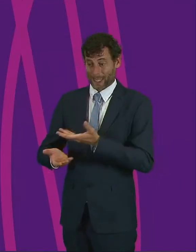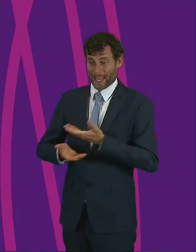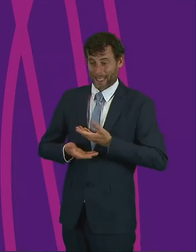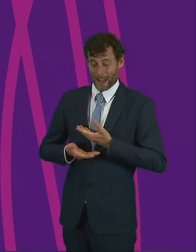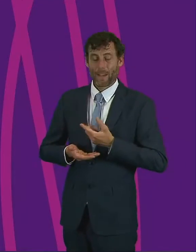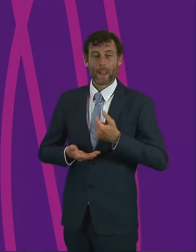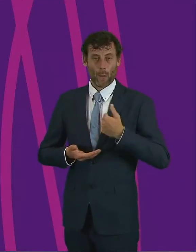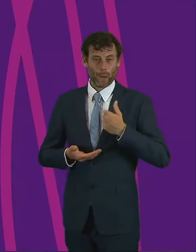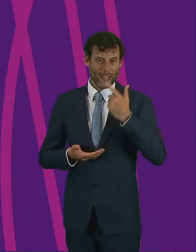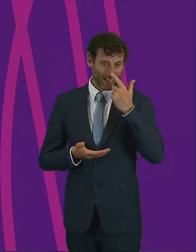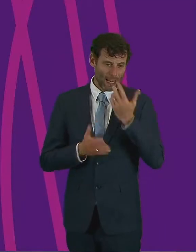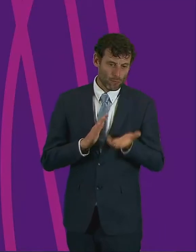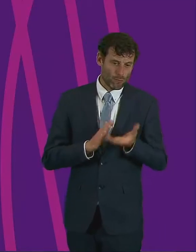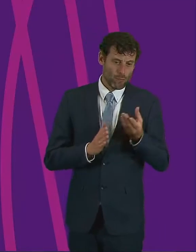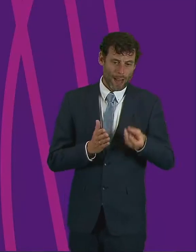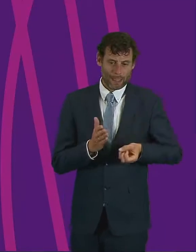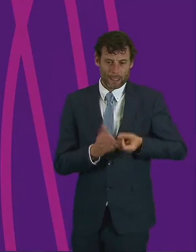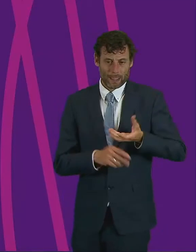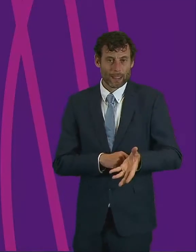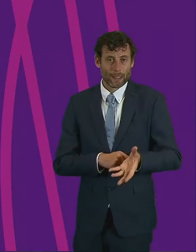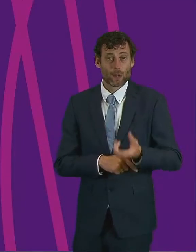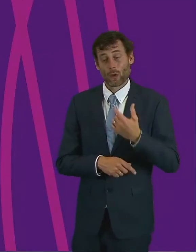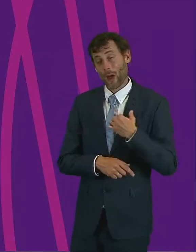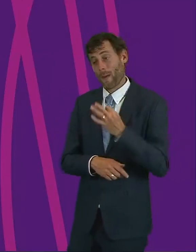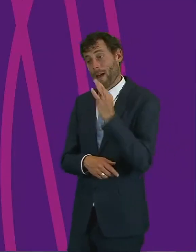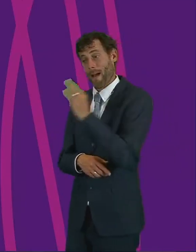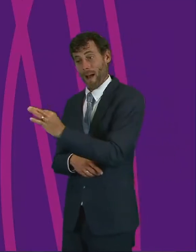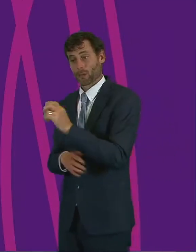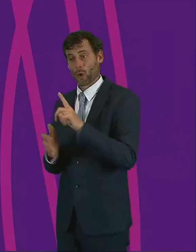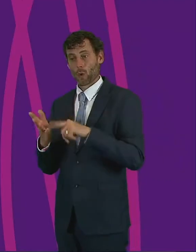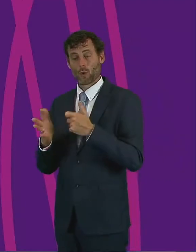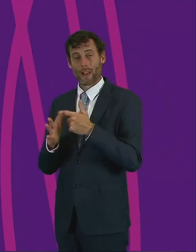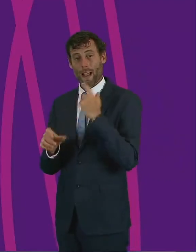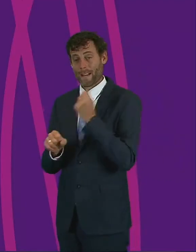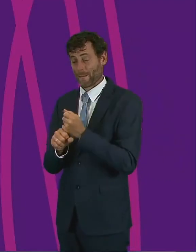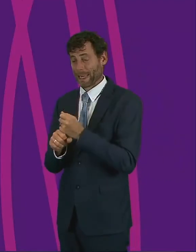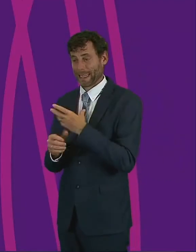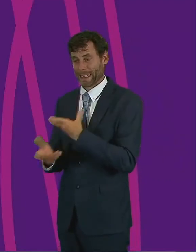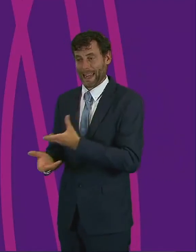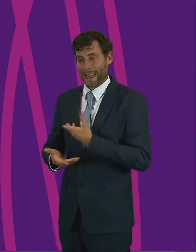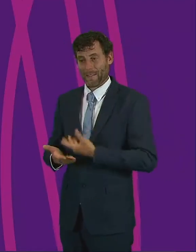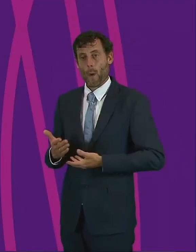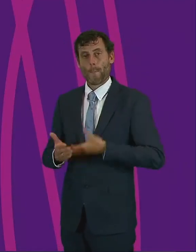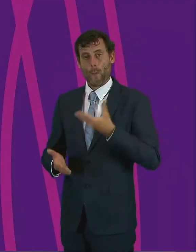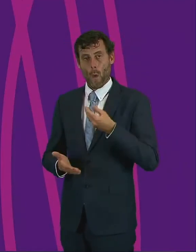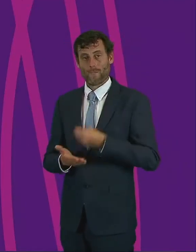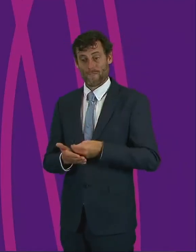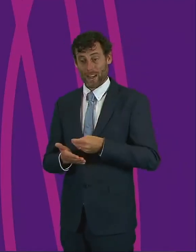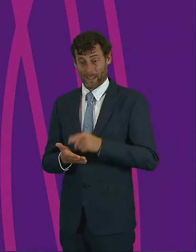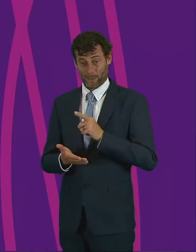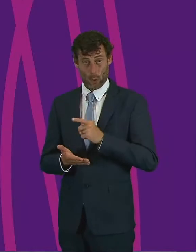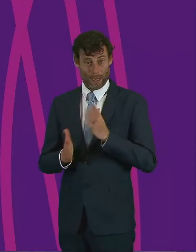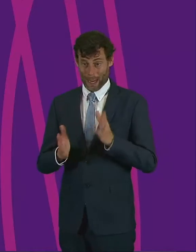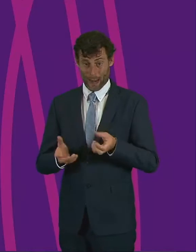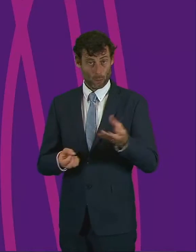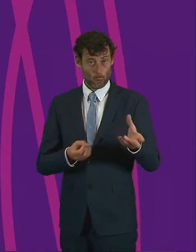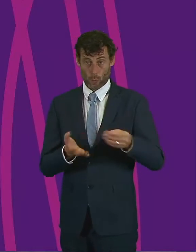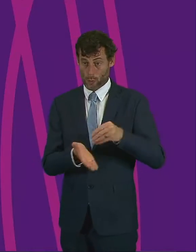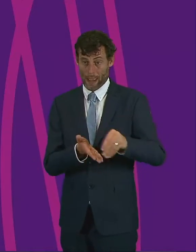ourselves, I will continue to press the UK Government to provide adequate funding for the response that we need to make.